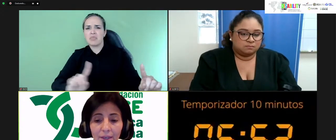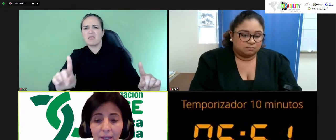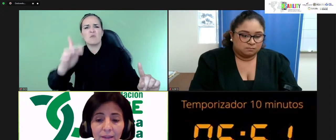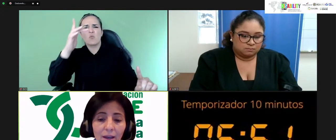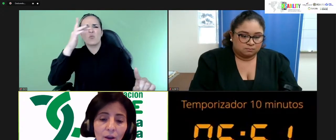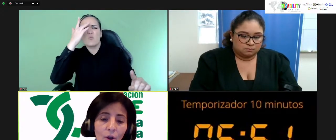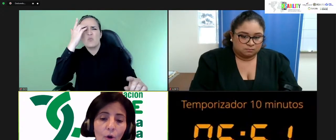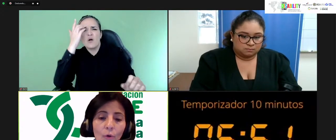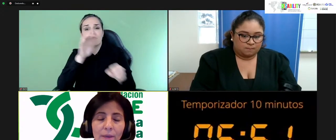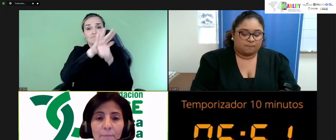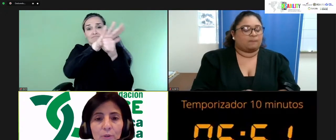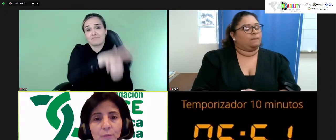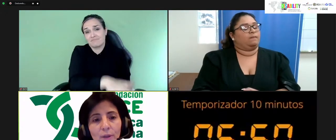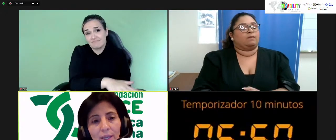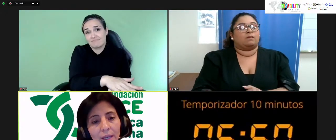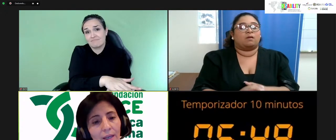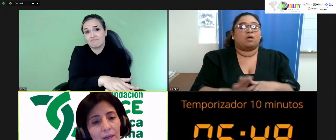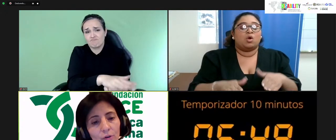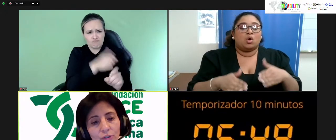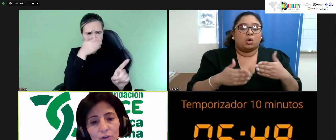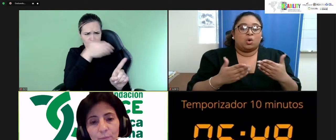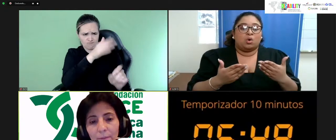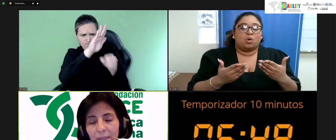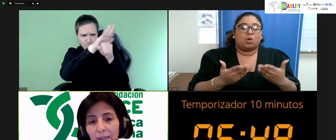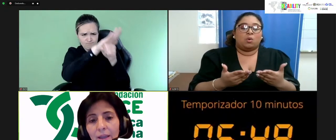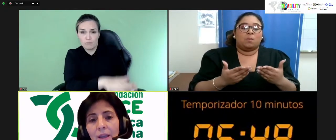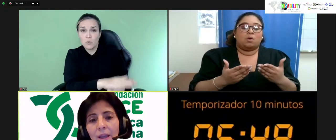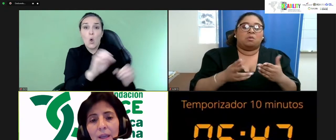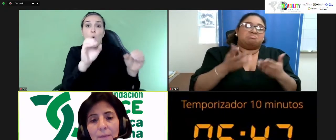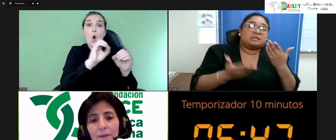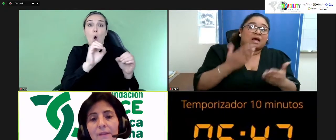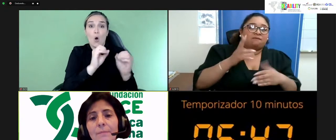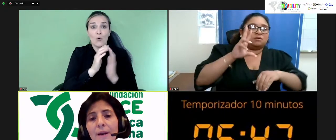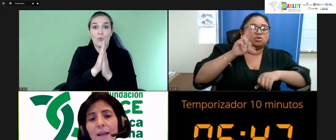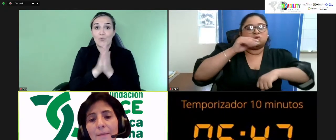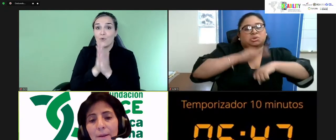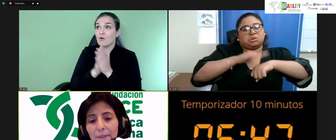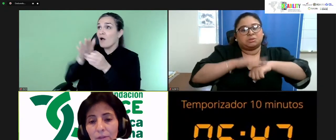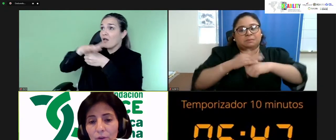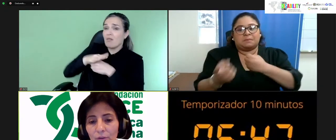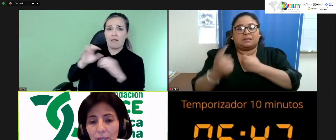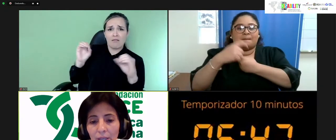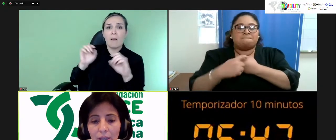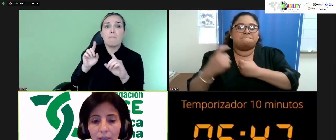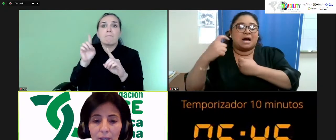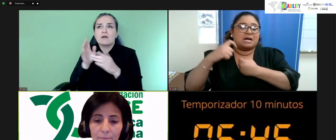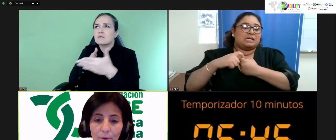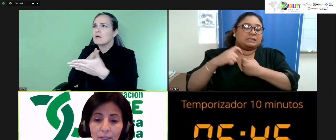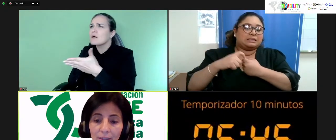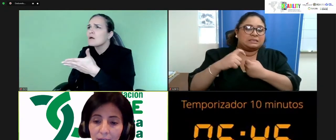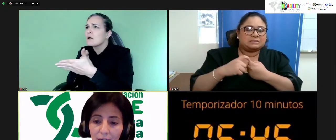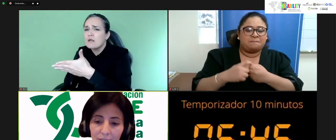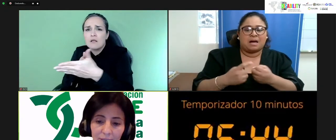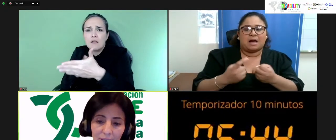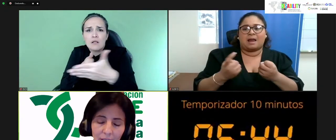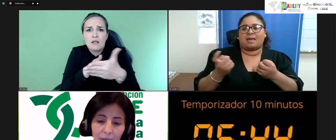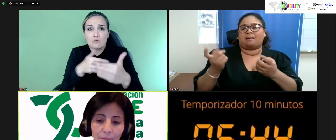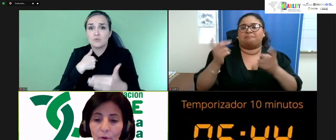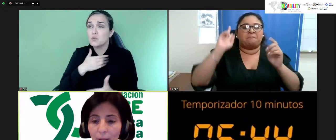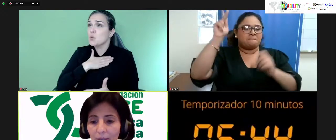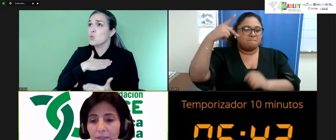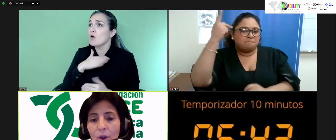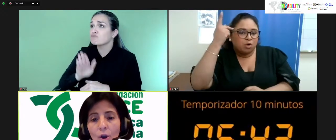whether because of direct discrimination or because we are not allowed to participate in the